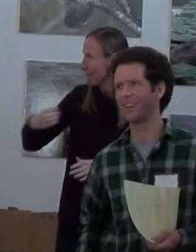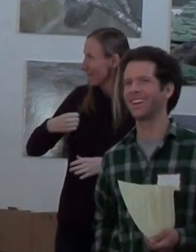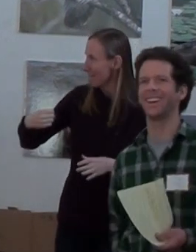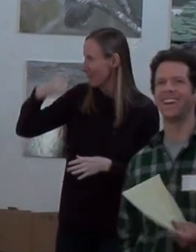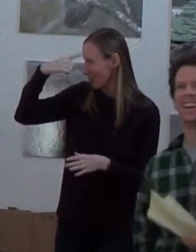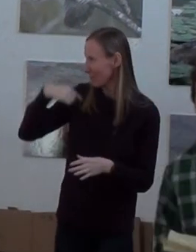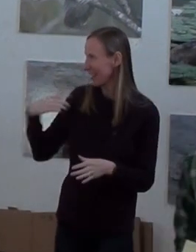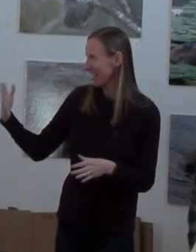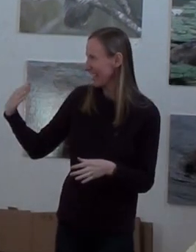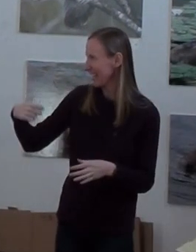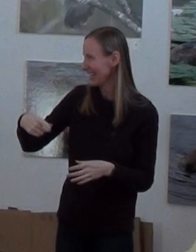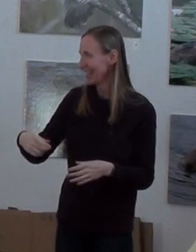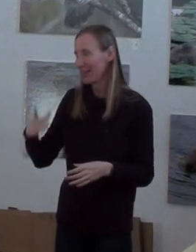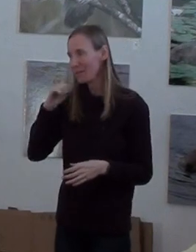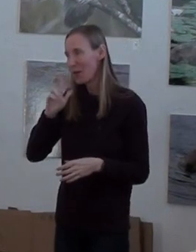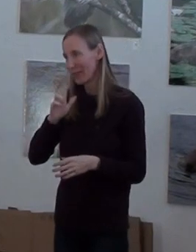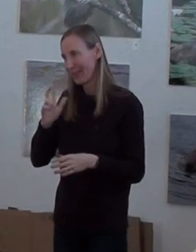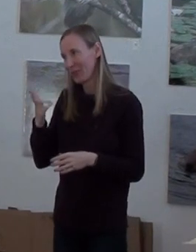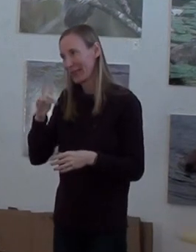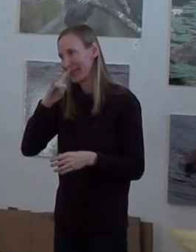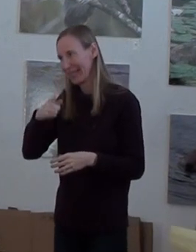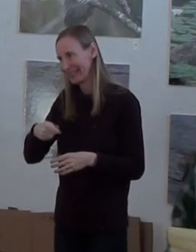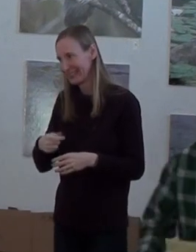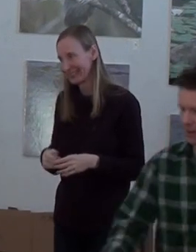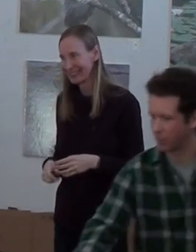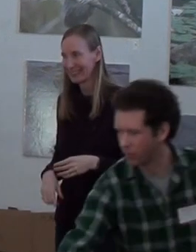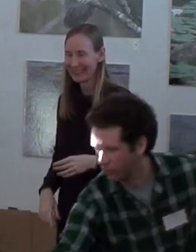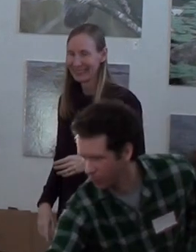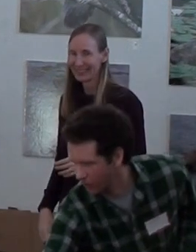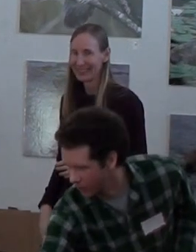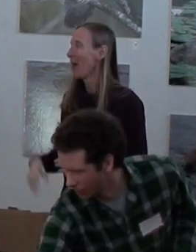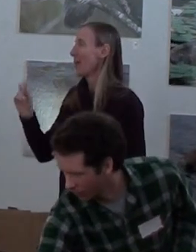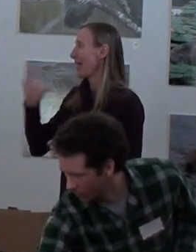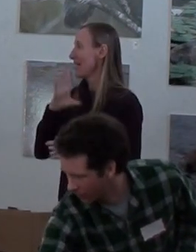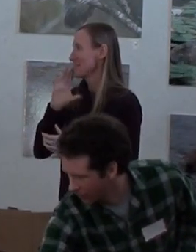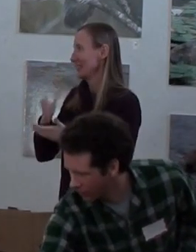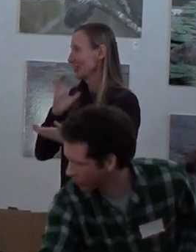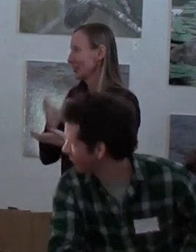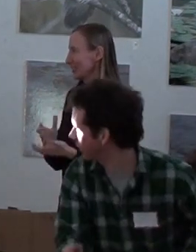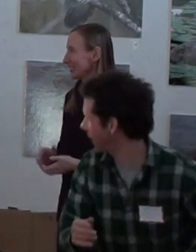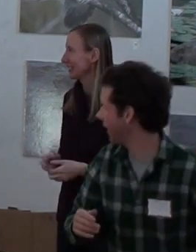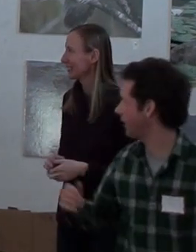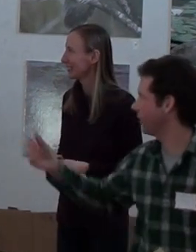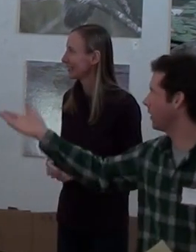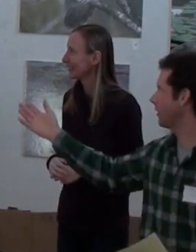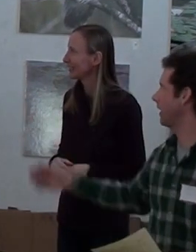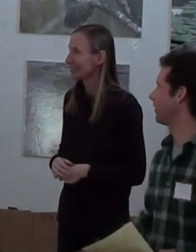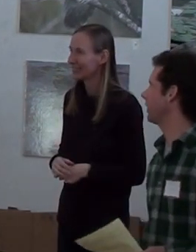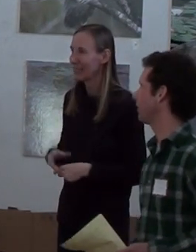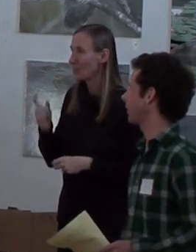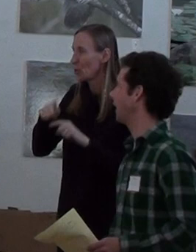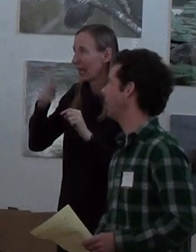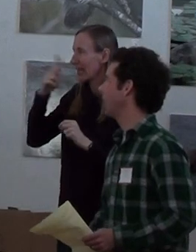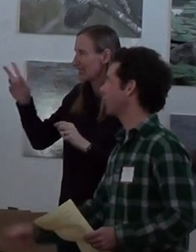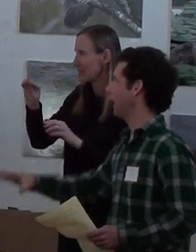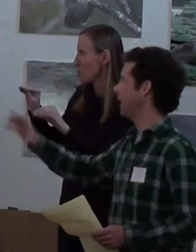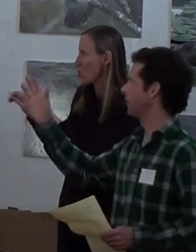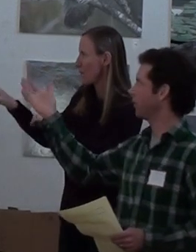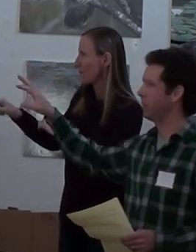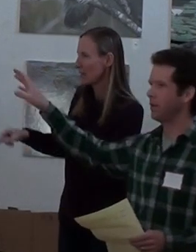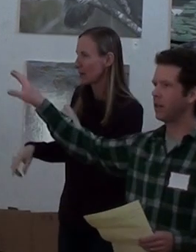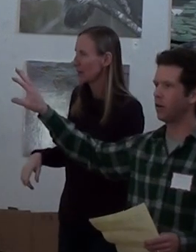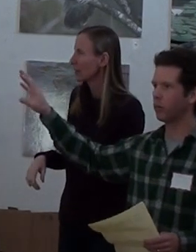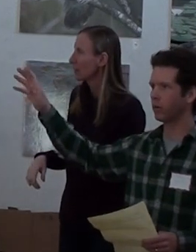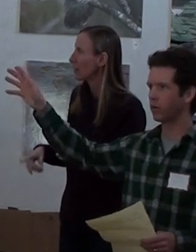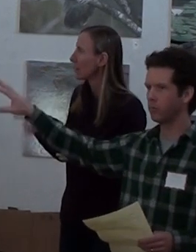this one. But regardless, kind of move through some pictures a little bit. This is if you guys can't see this, I have